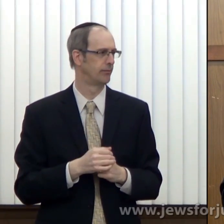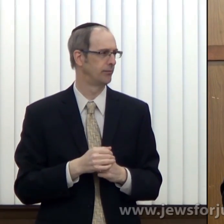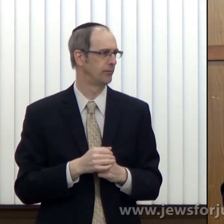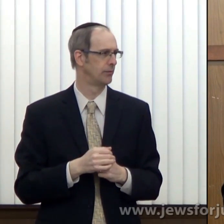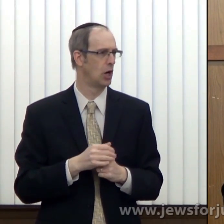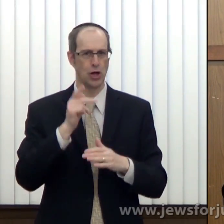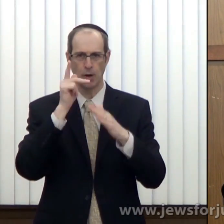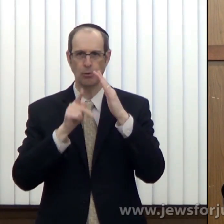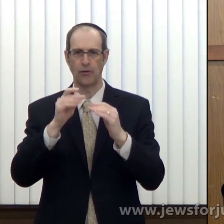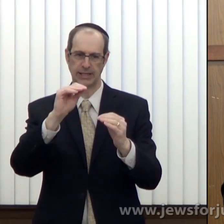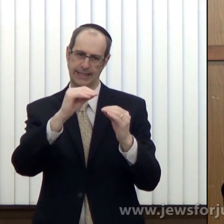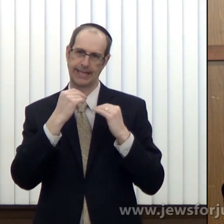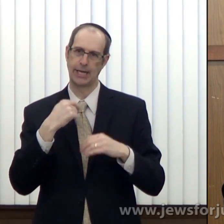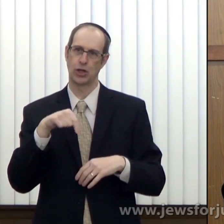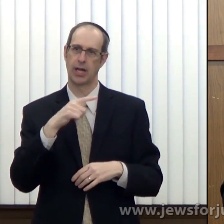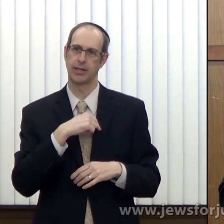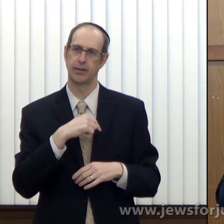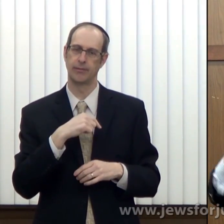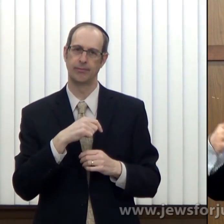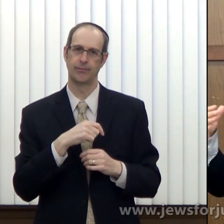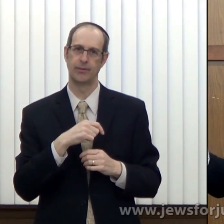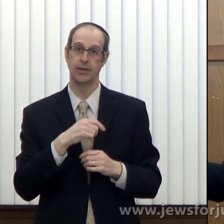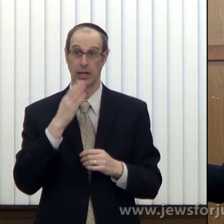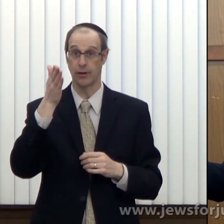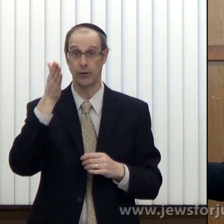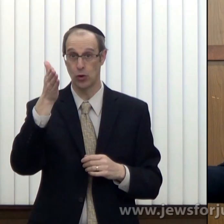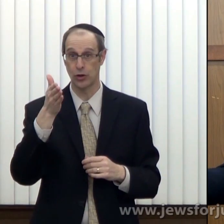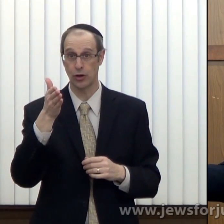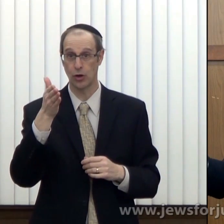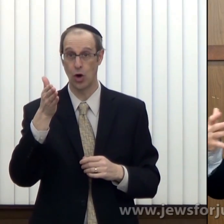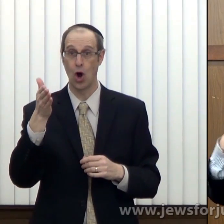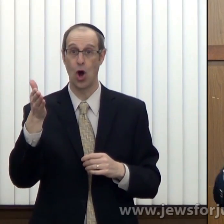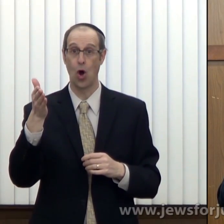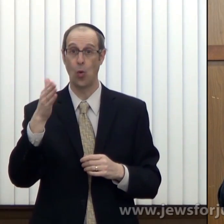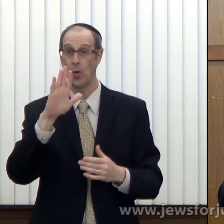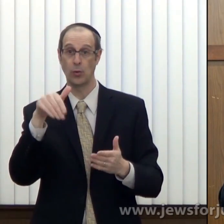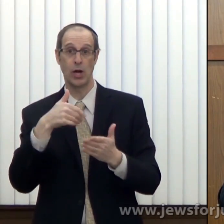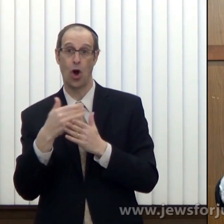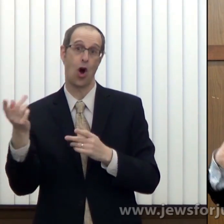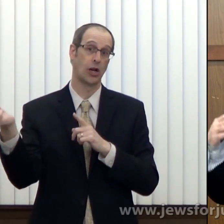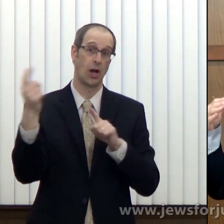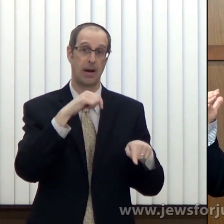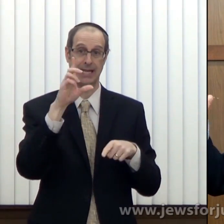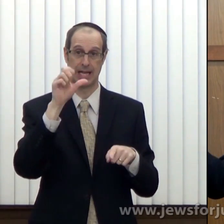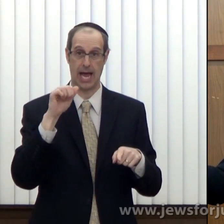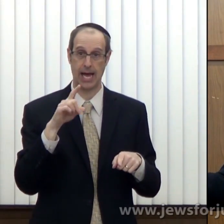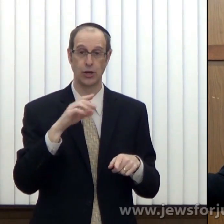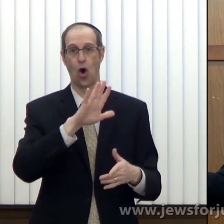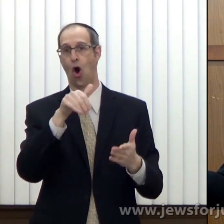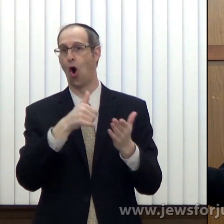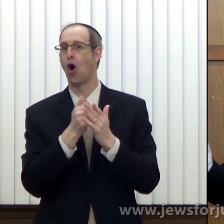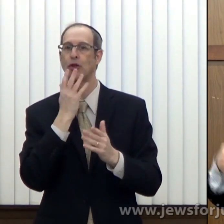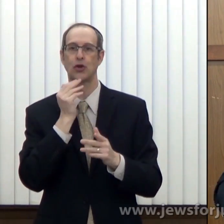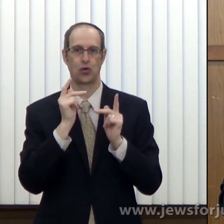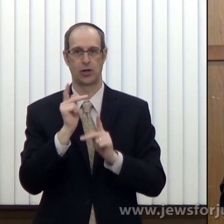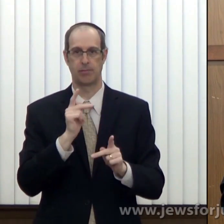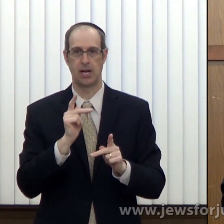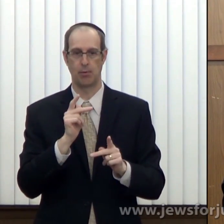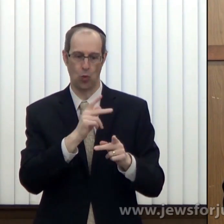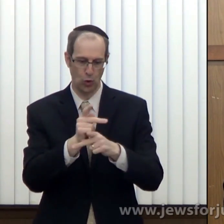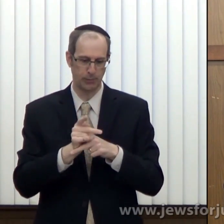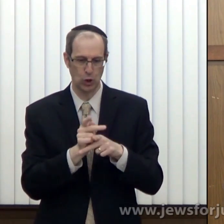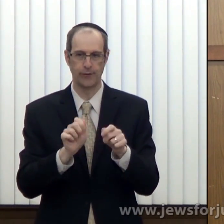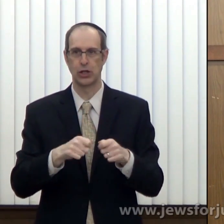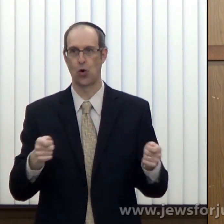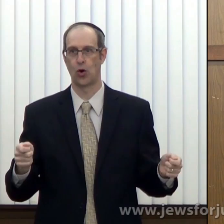The prophets teach us that in the future, when we come back to our land, all the Jewish people will observe